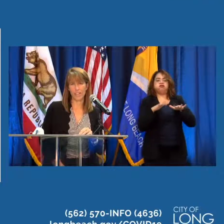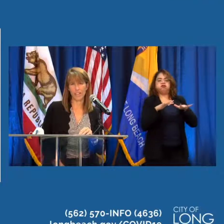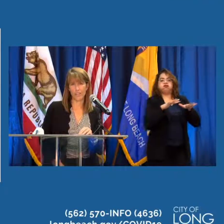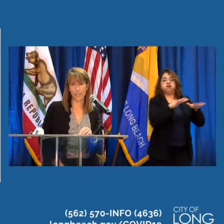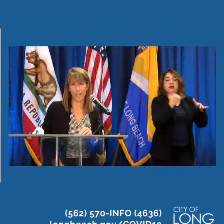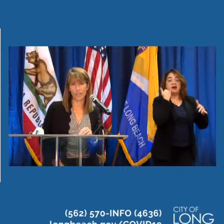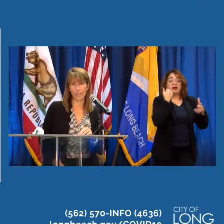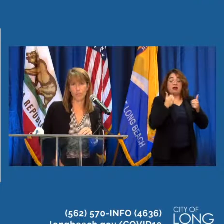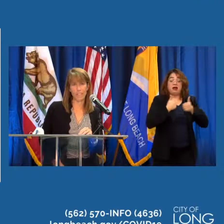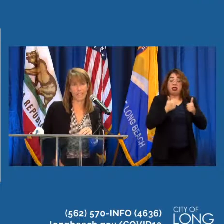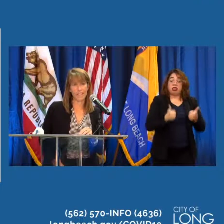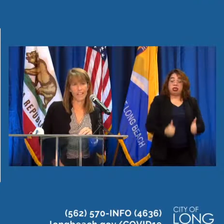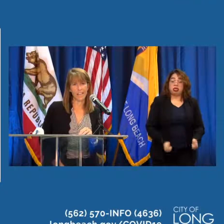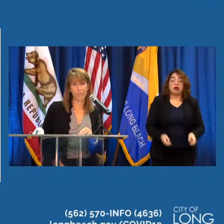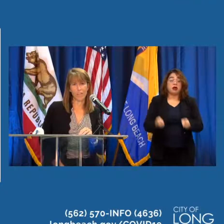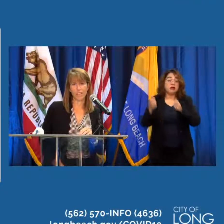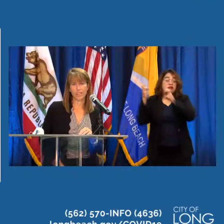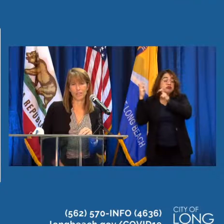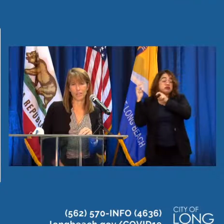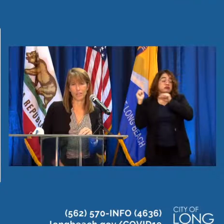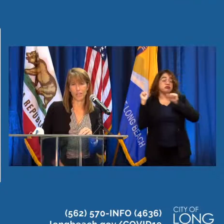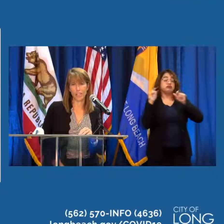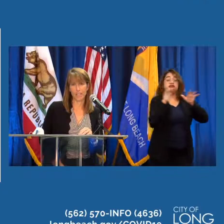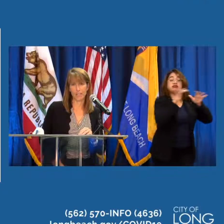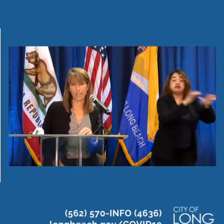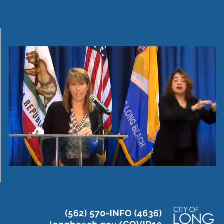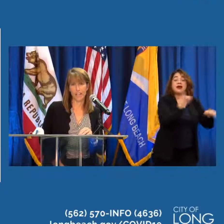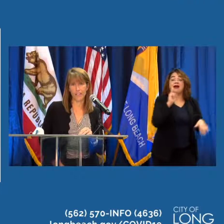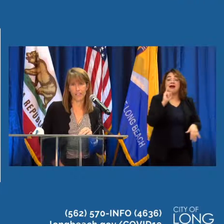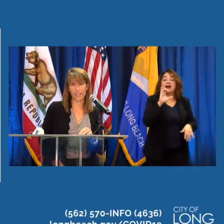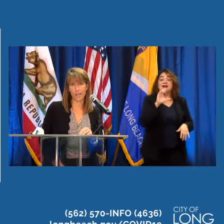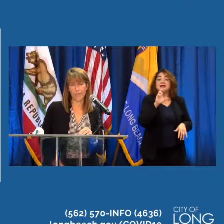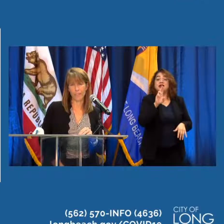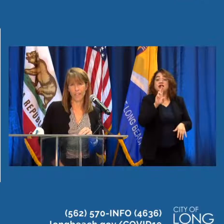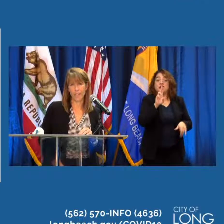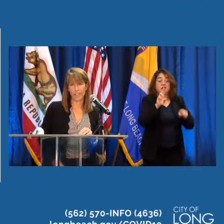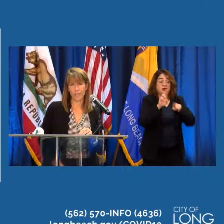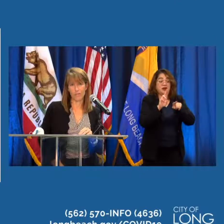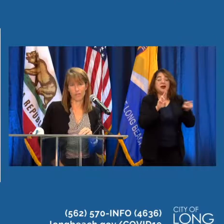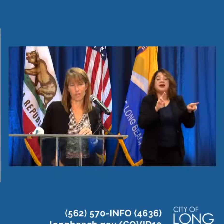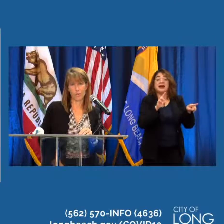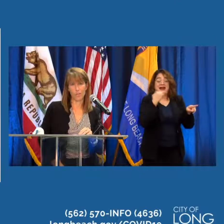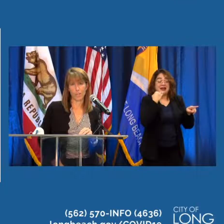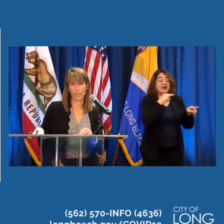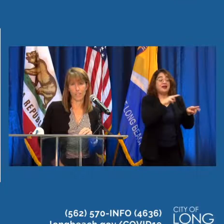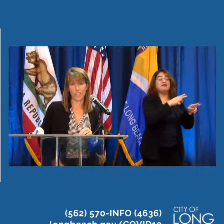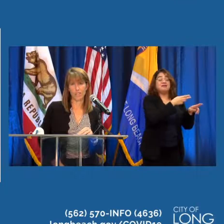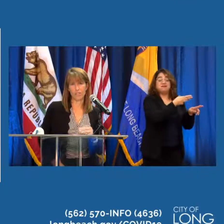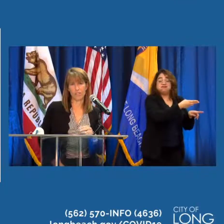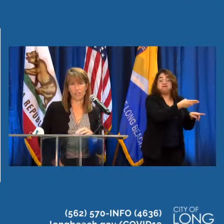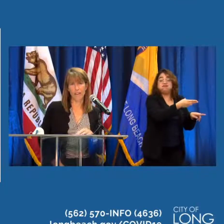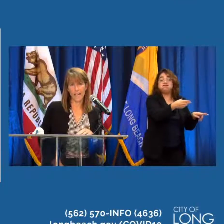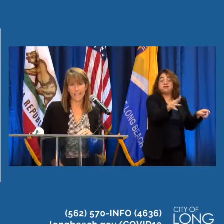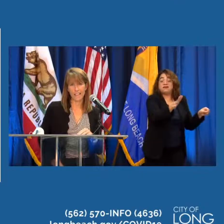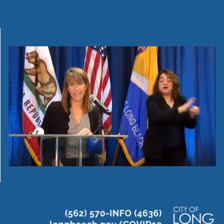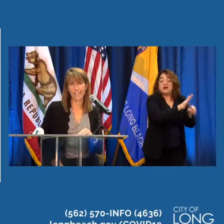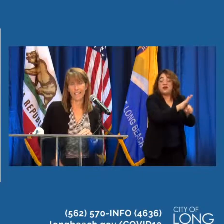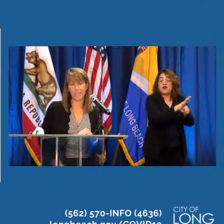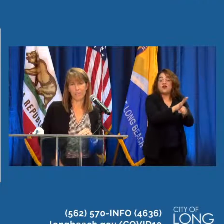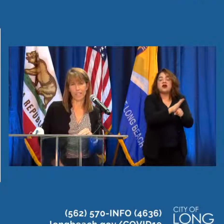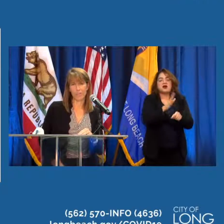ICU beds and others, that could be what leads to an increase in deaths in the future. So we're continuing to